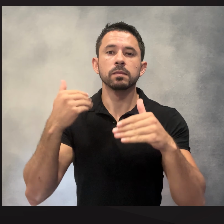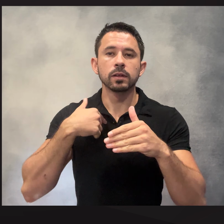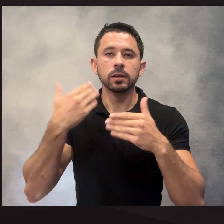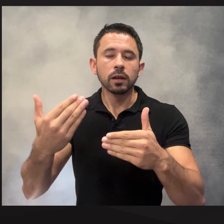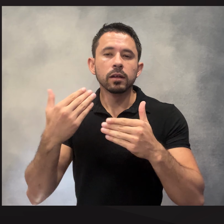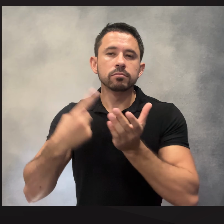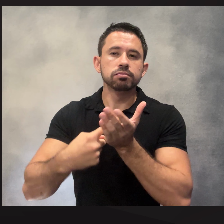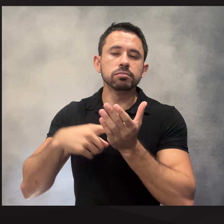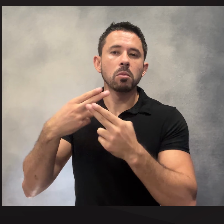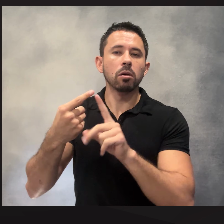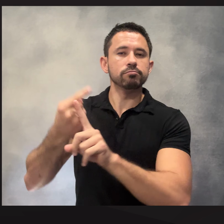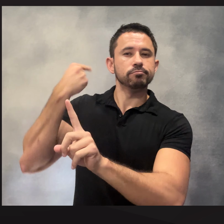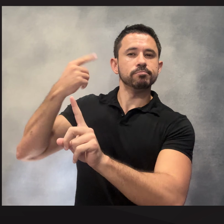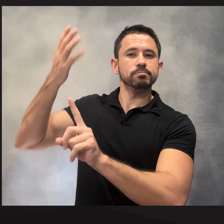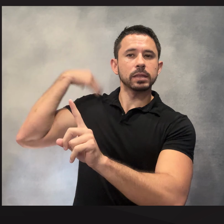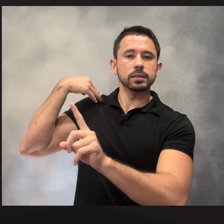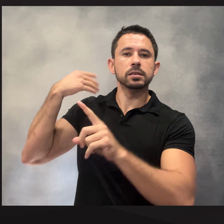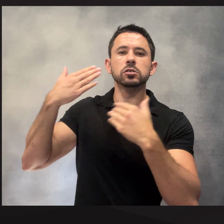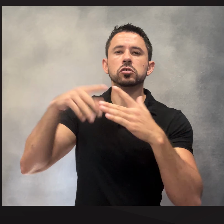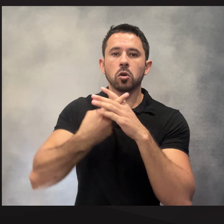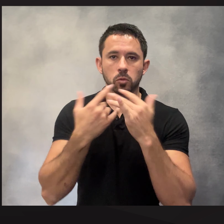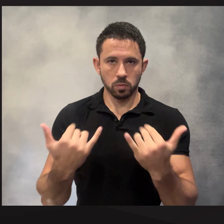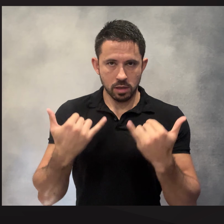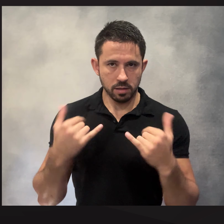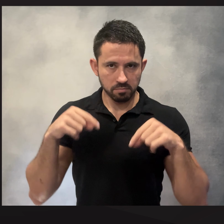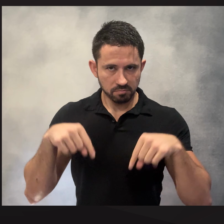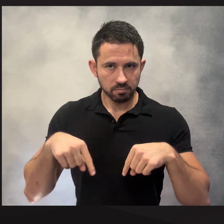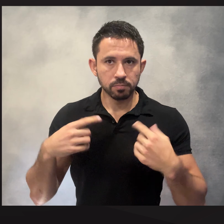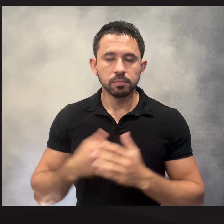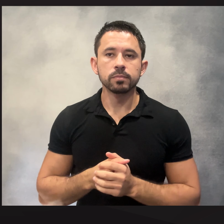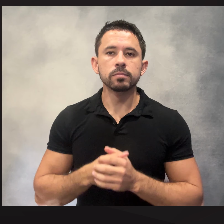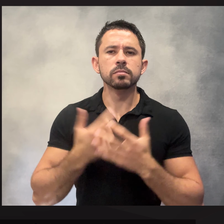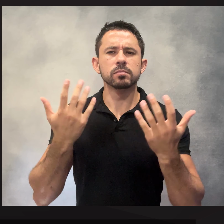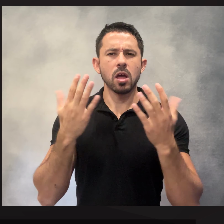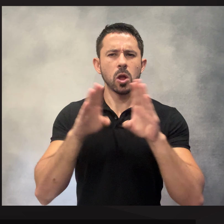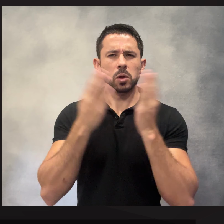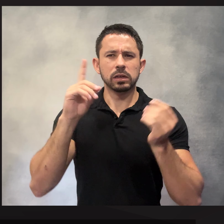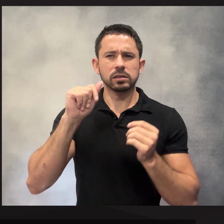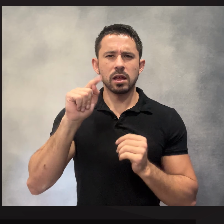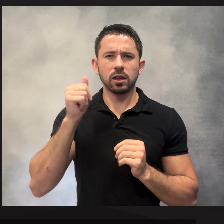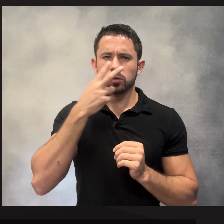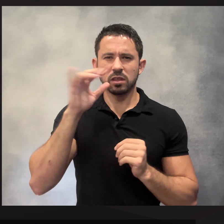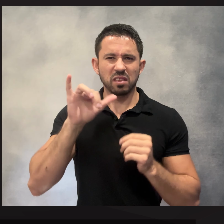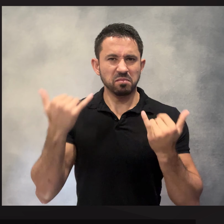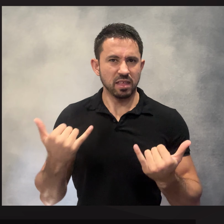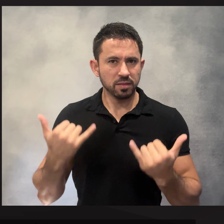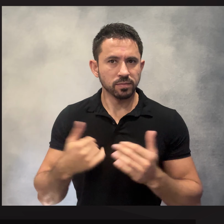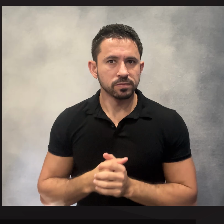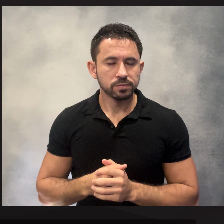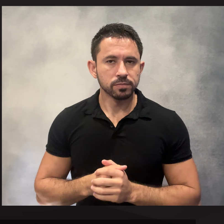Before we go into the past, let's start with today. What does open data look like today?